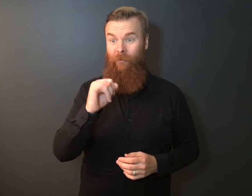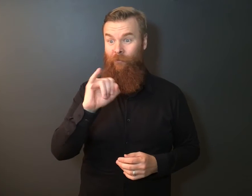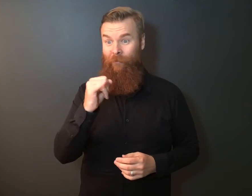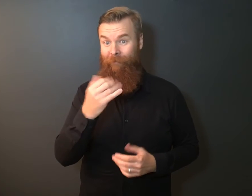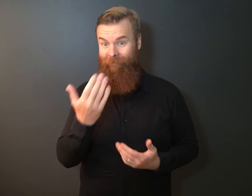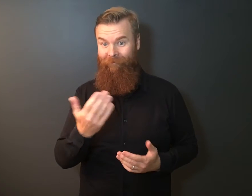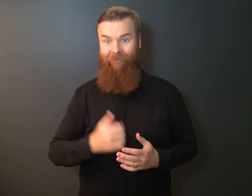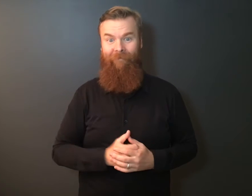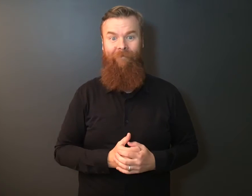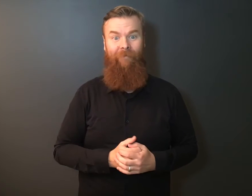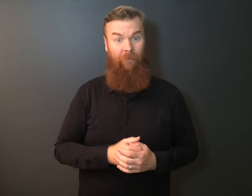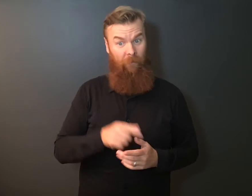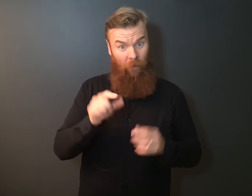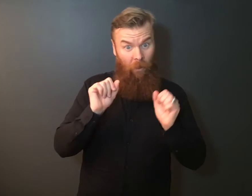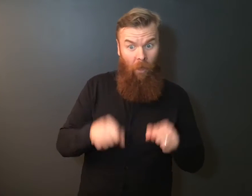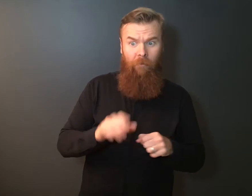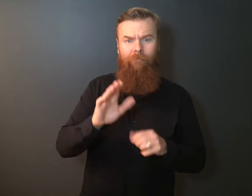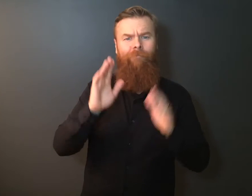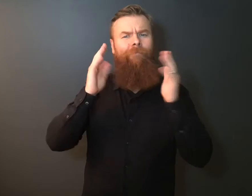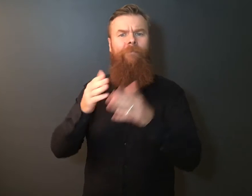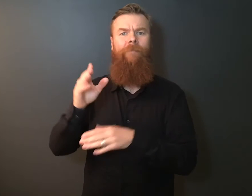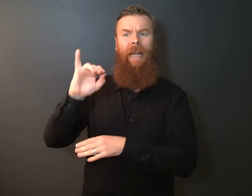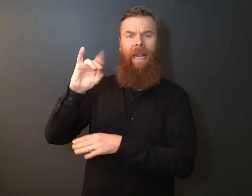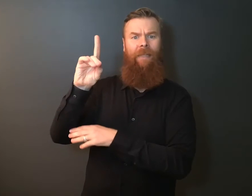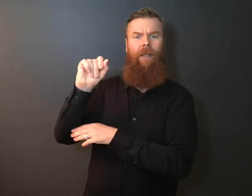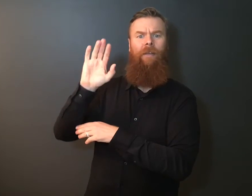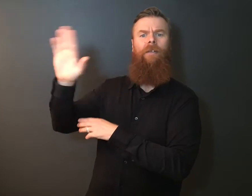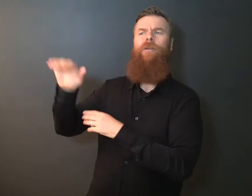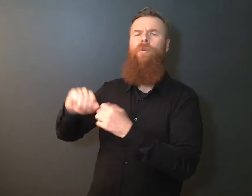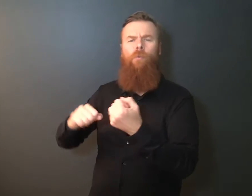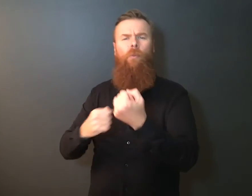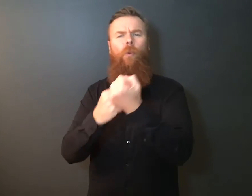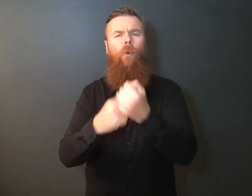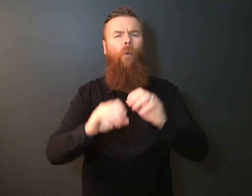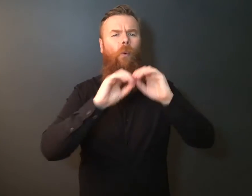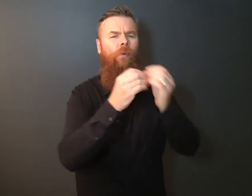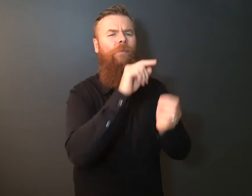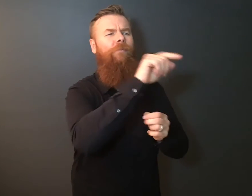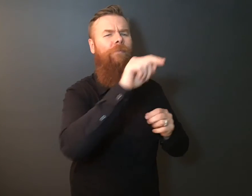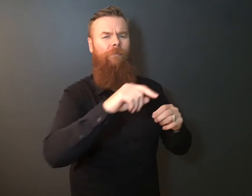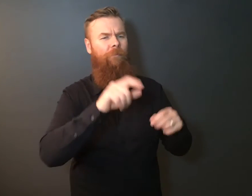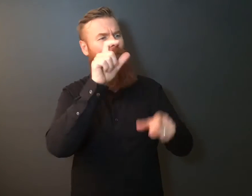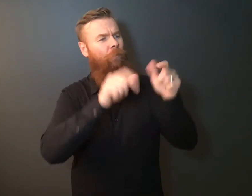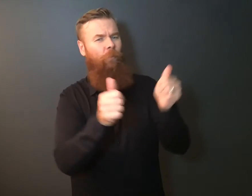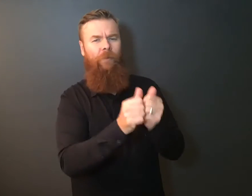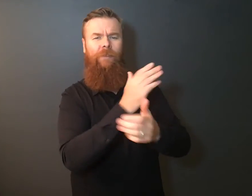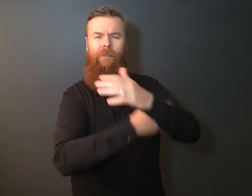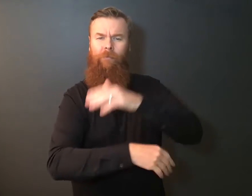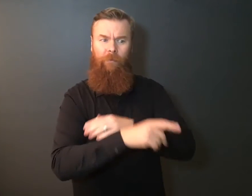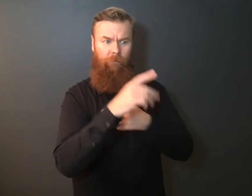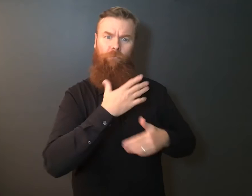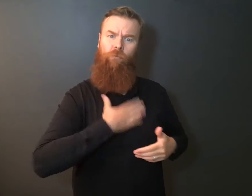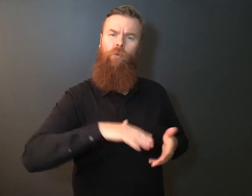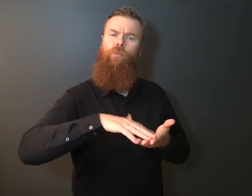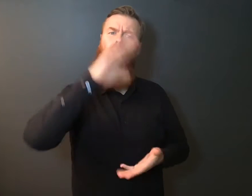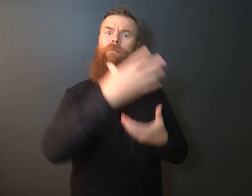how IDA is supporting organizations of persons with disabilities to be more inclusive of youth with disabilities